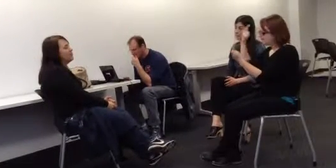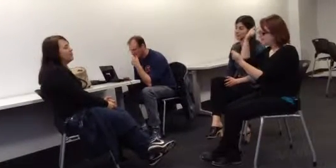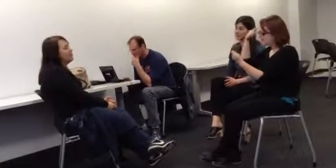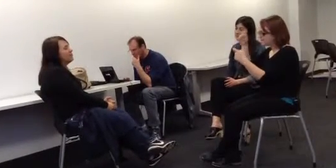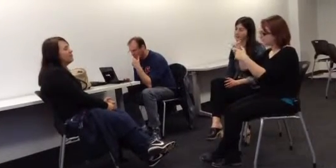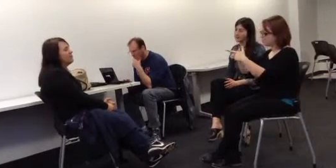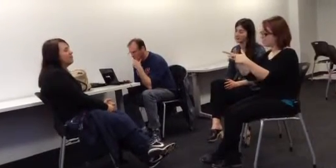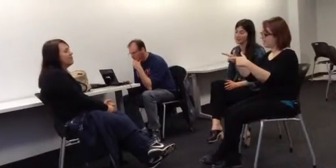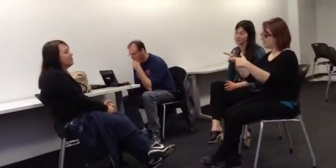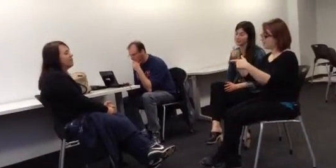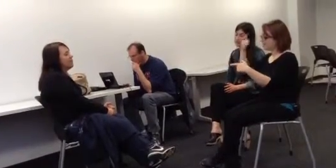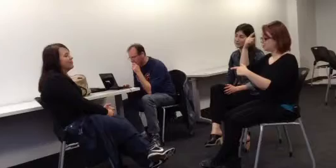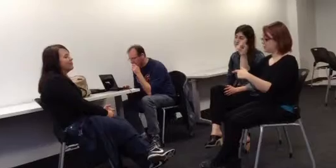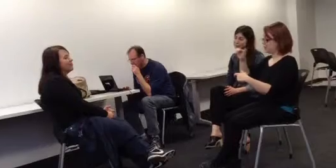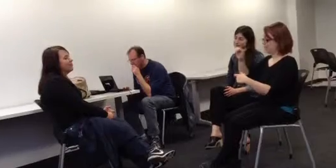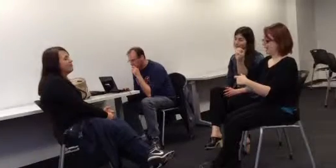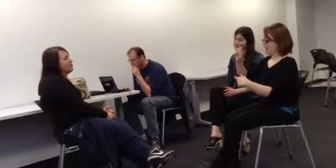specific to sign language?